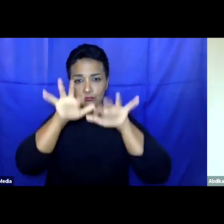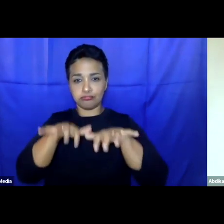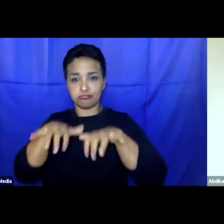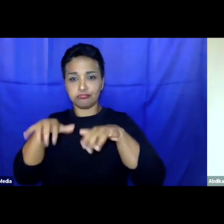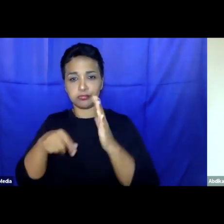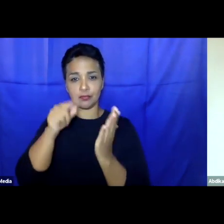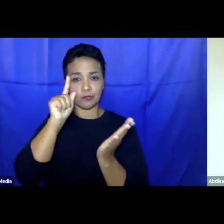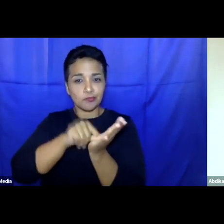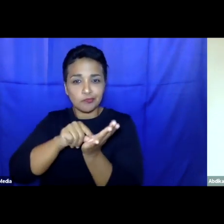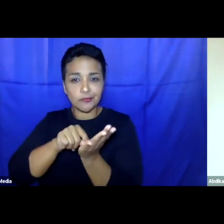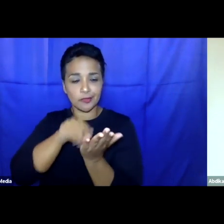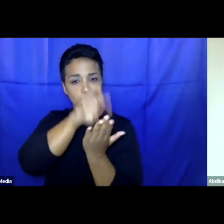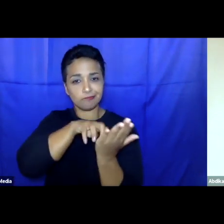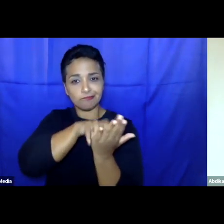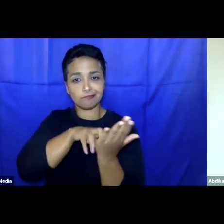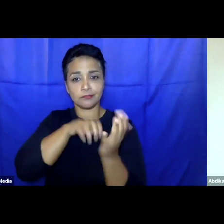prove